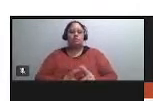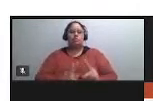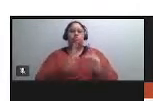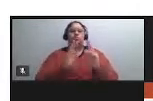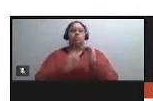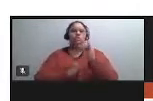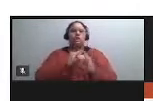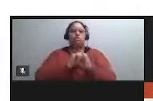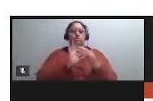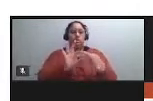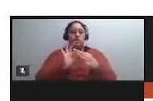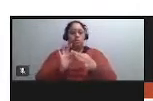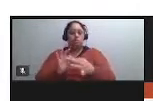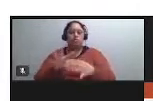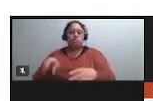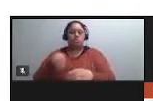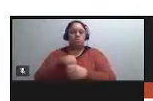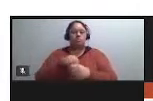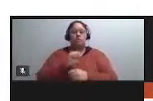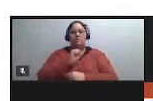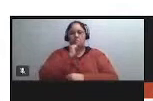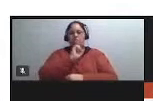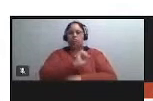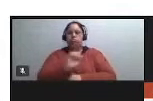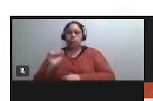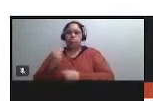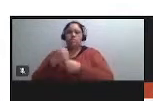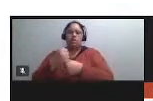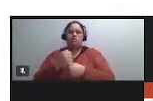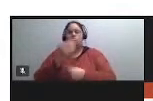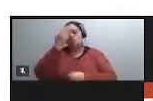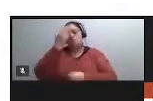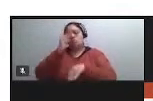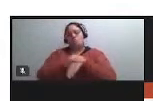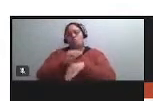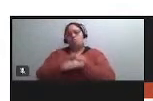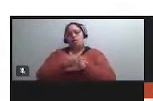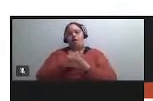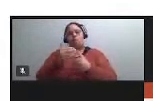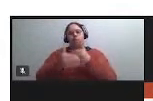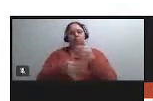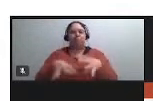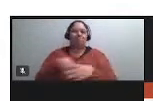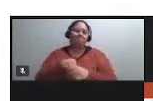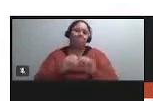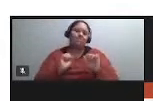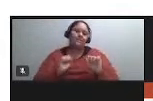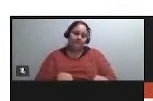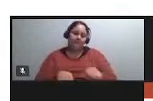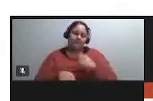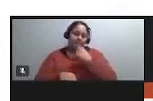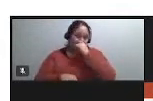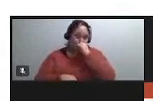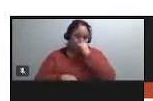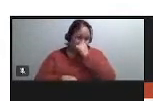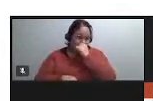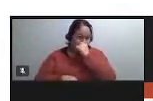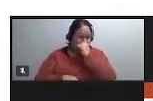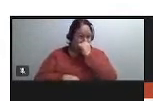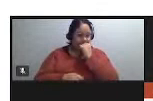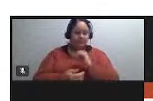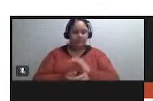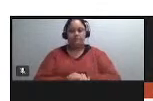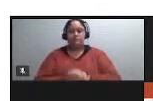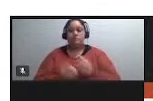international engagement or participation, those delegates would then also be able to participate in those international